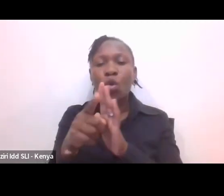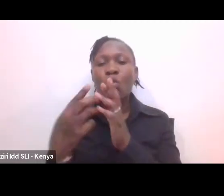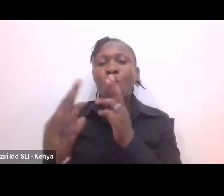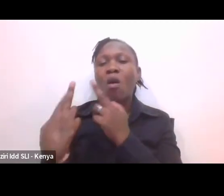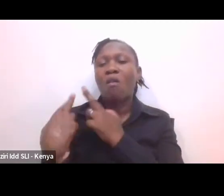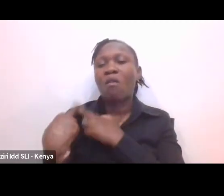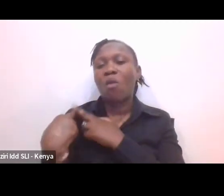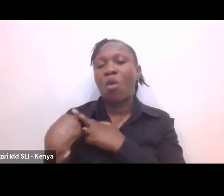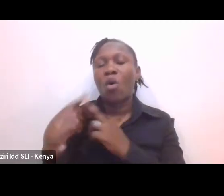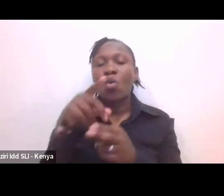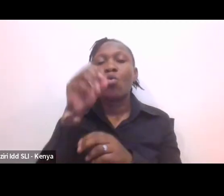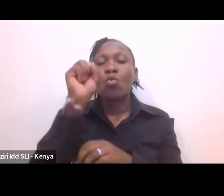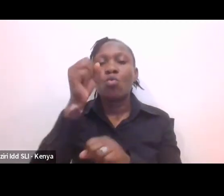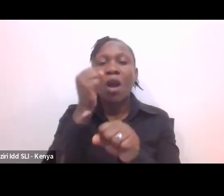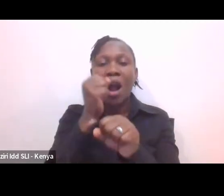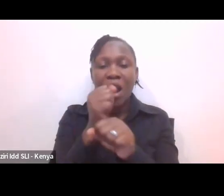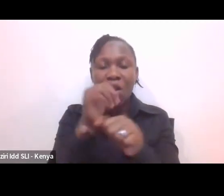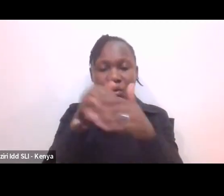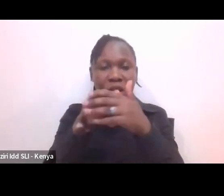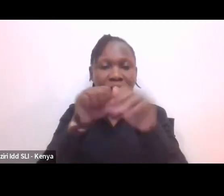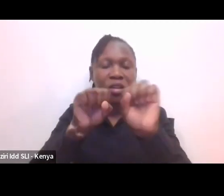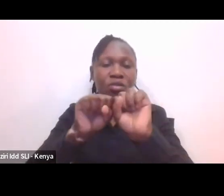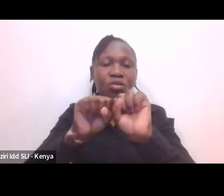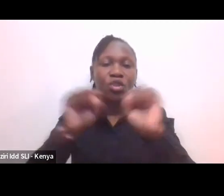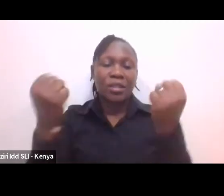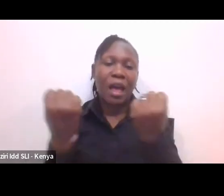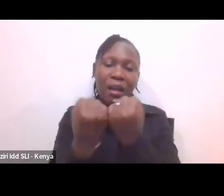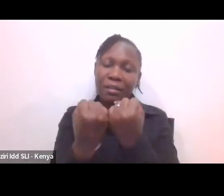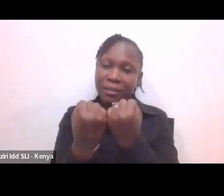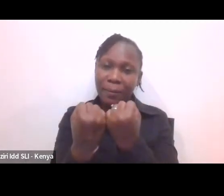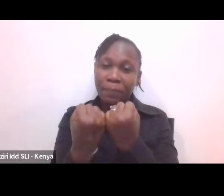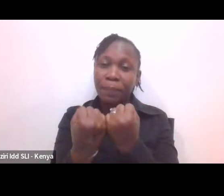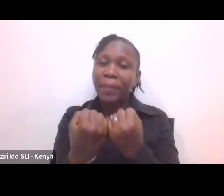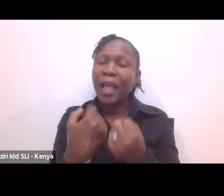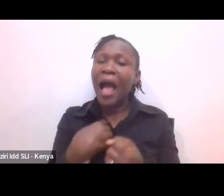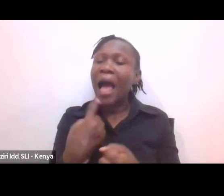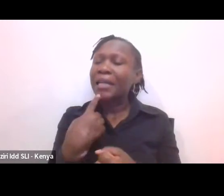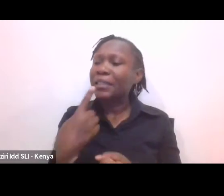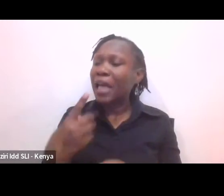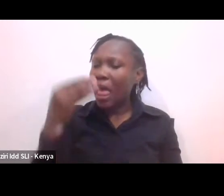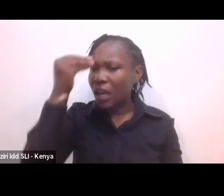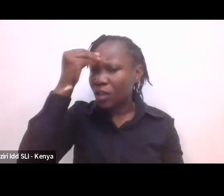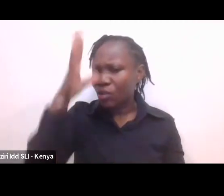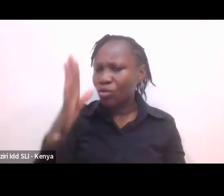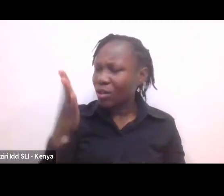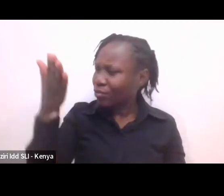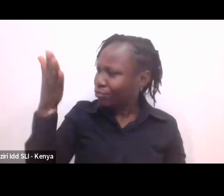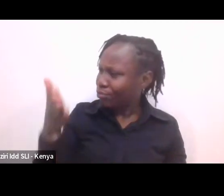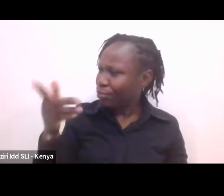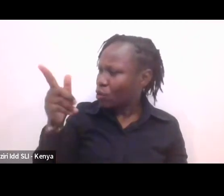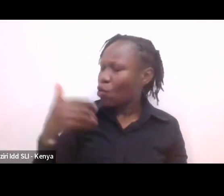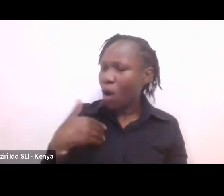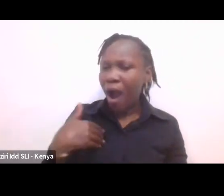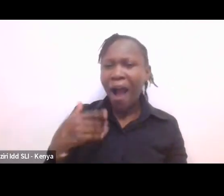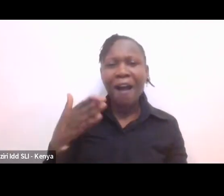play in society. You have a future. We know how to get you